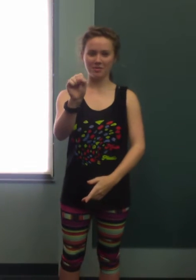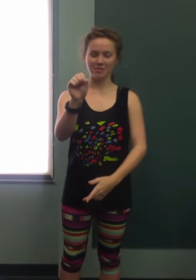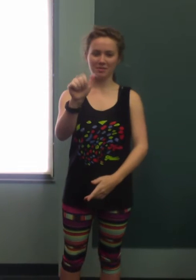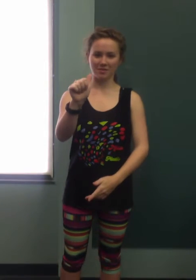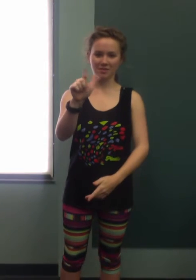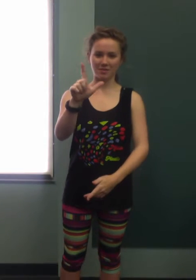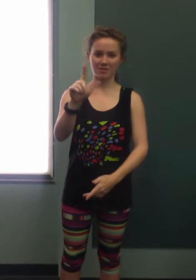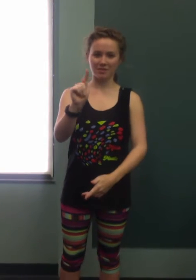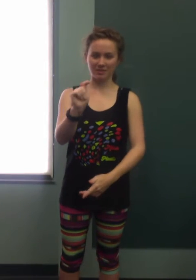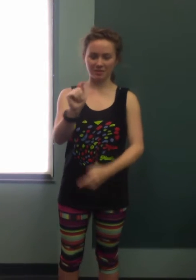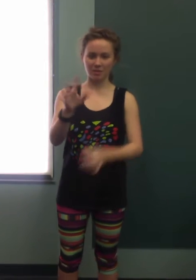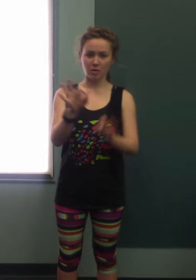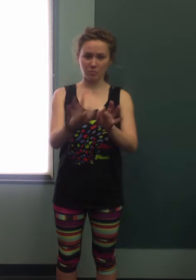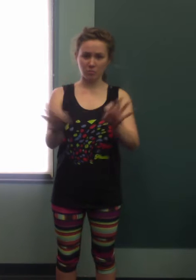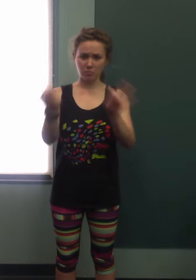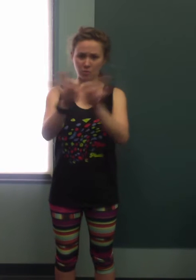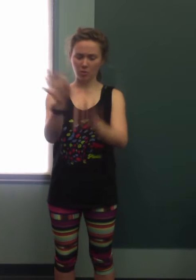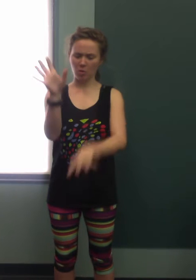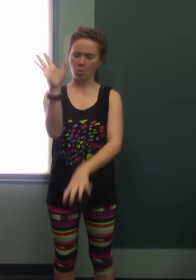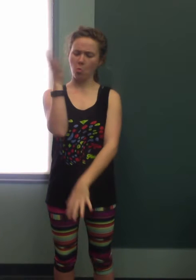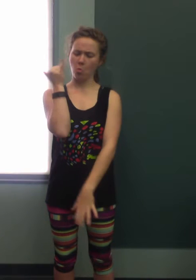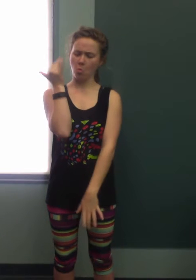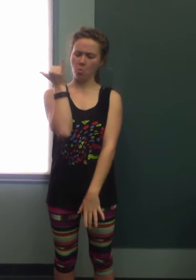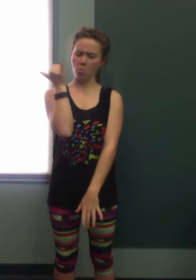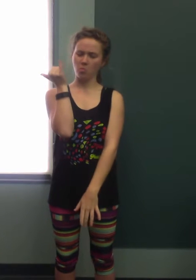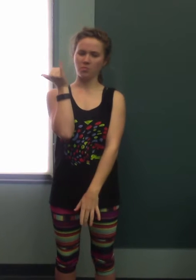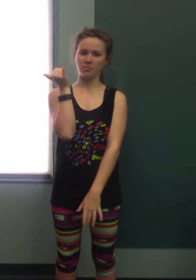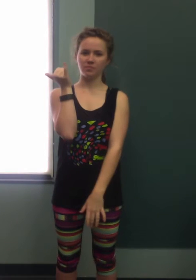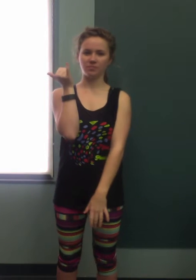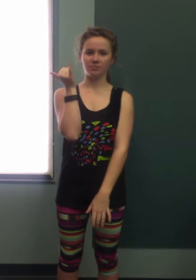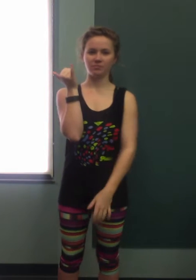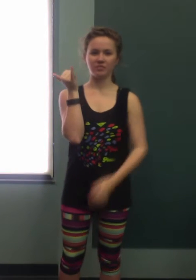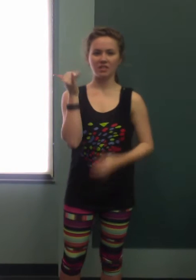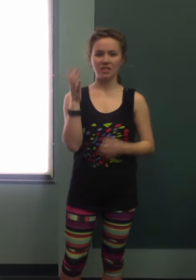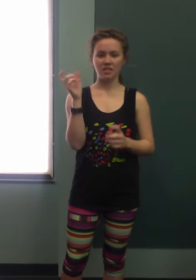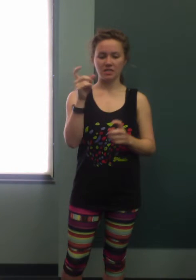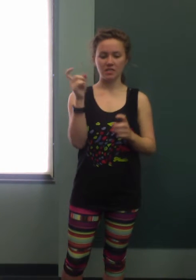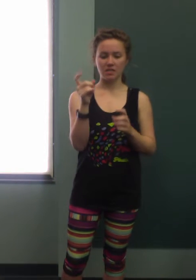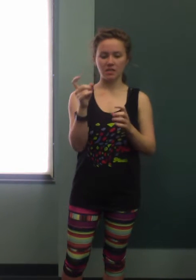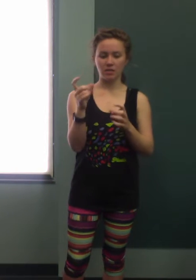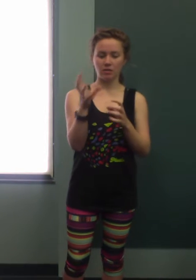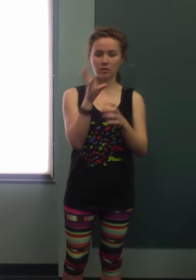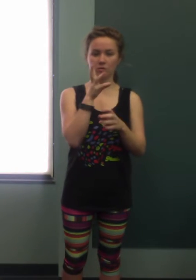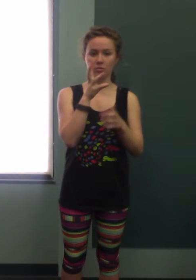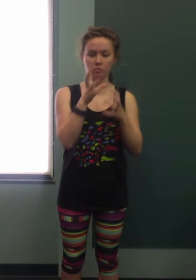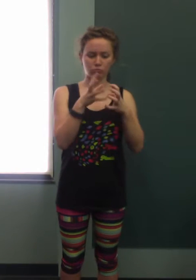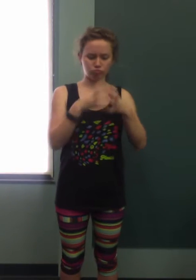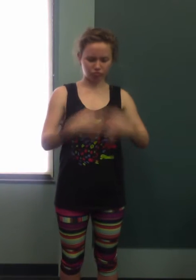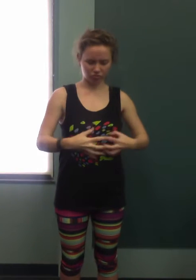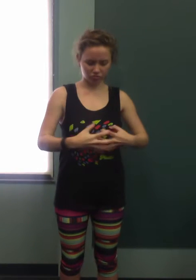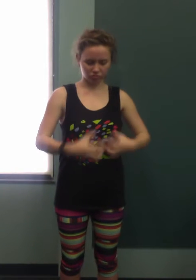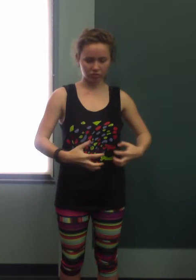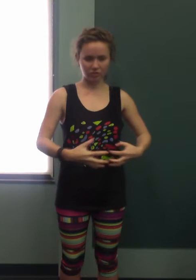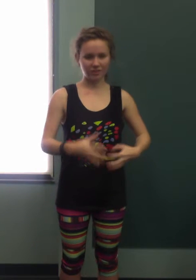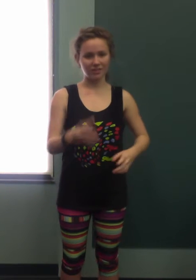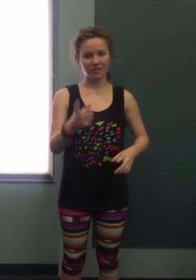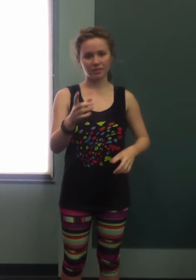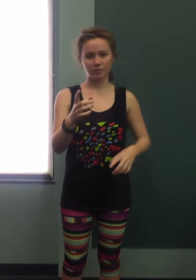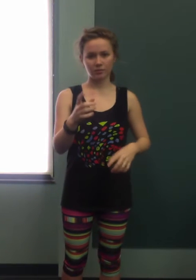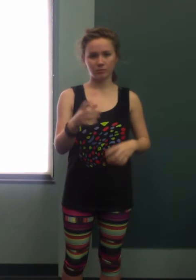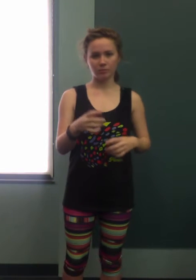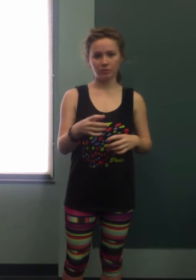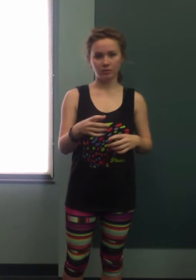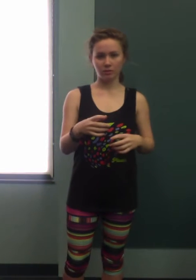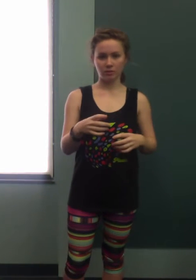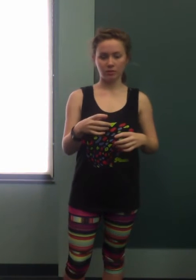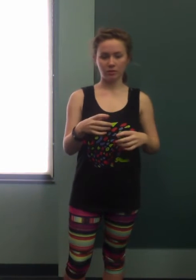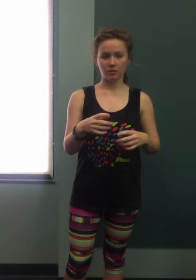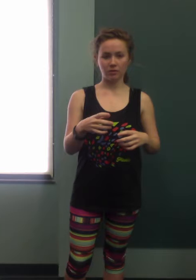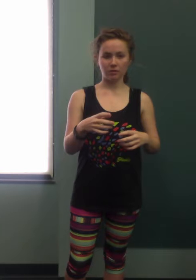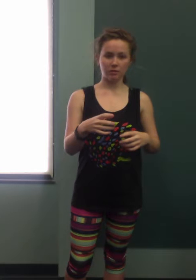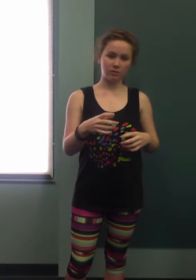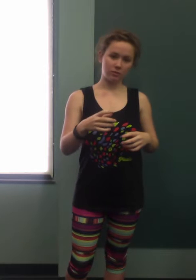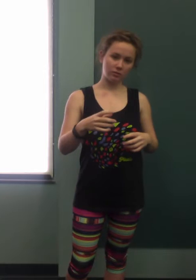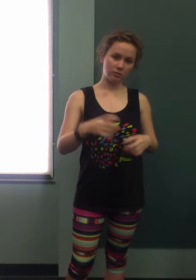or oil with water, since it's hydrophobic, you can't break it down. And so the nice thing about these bile salts is that they'll